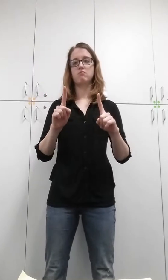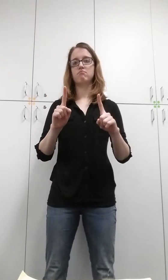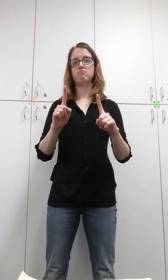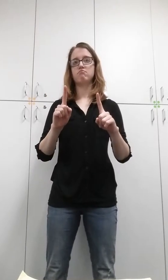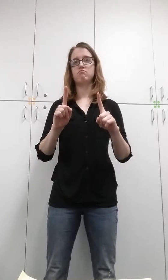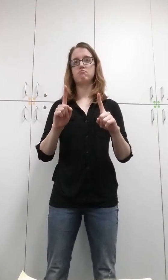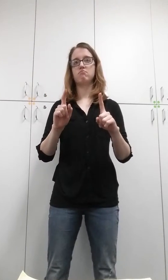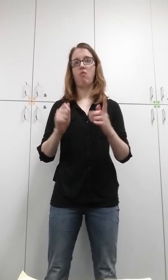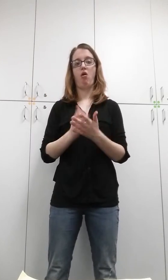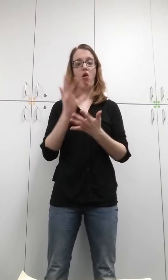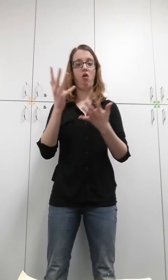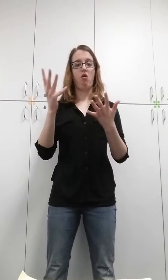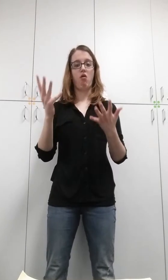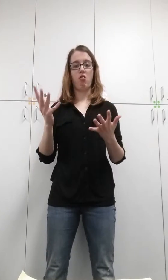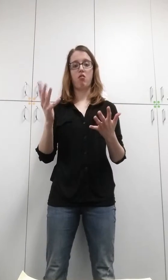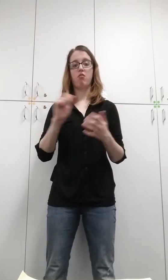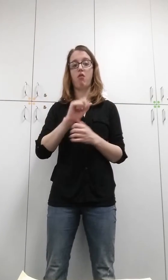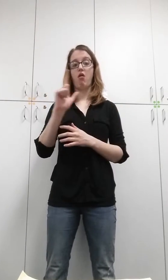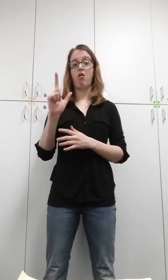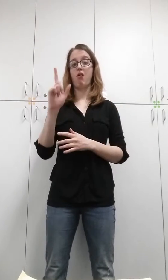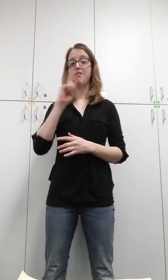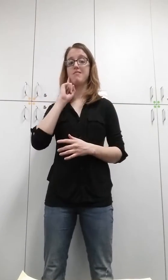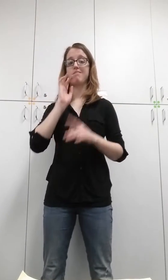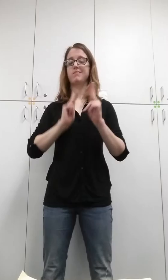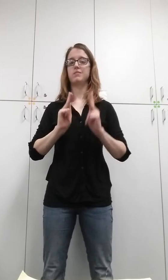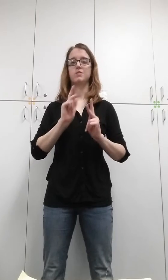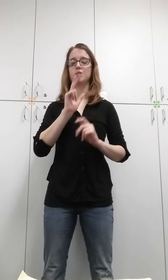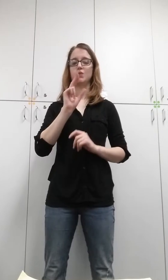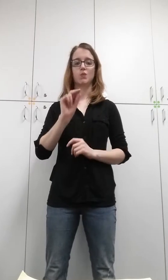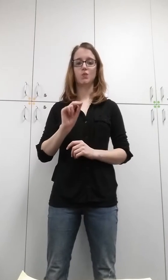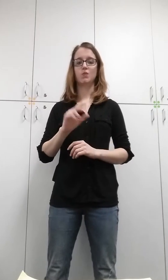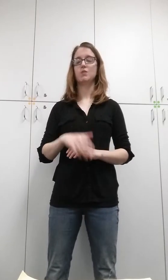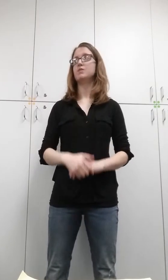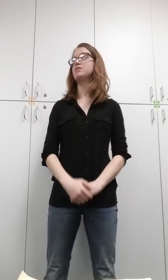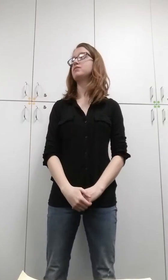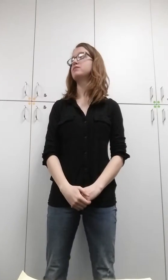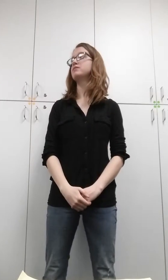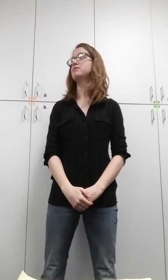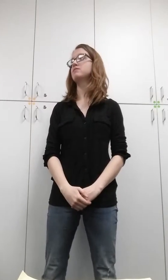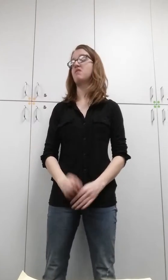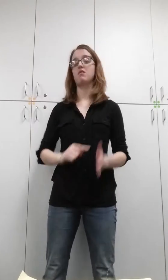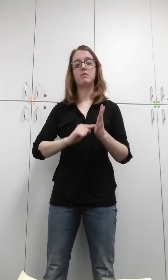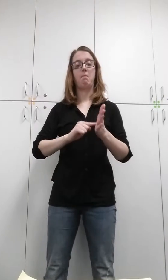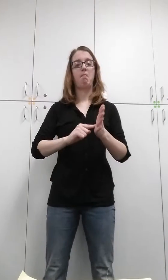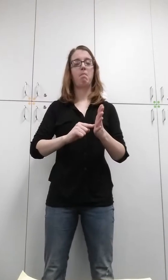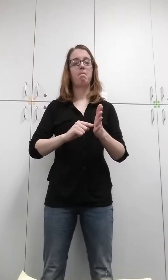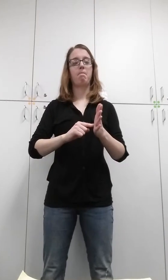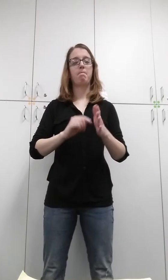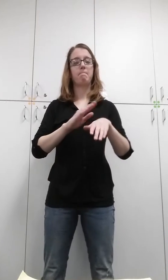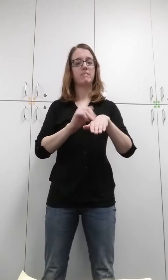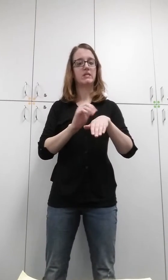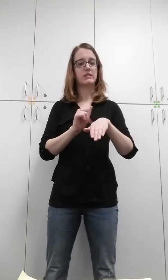concept of the label that we use for pets, right? So, we've created a sign for it,